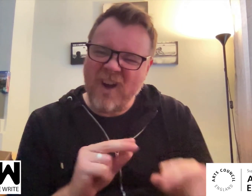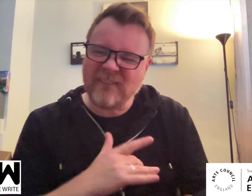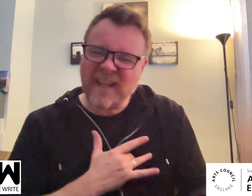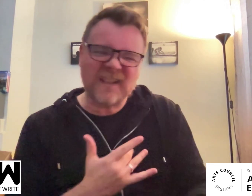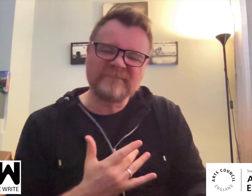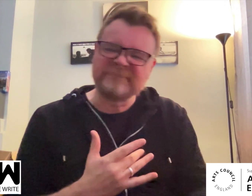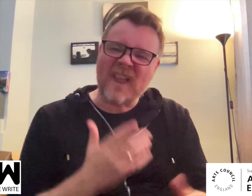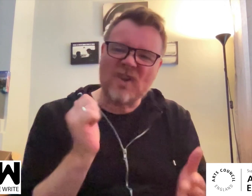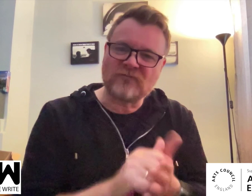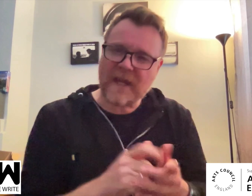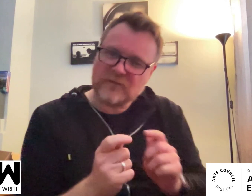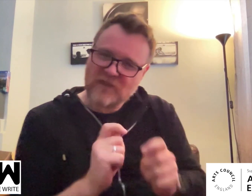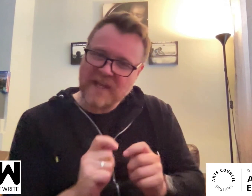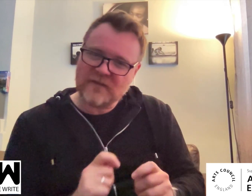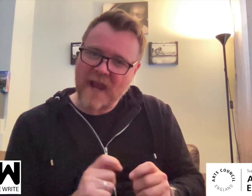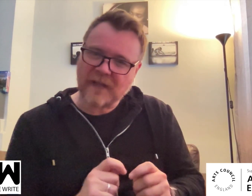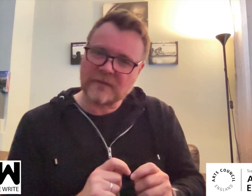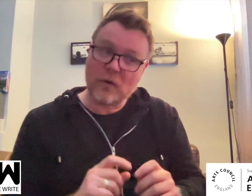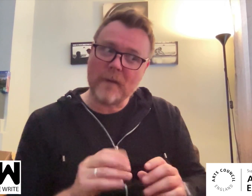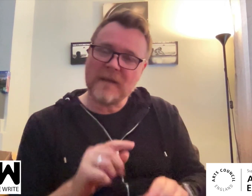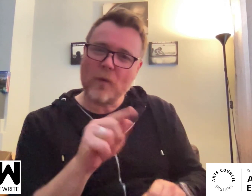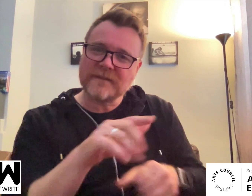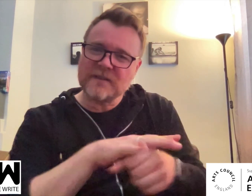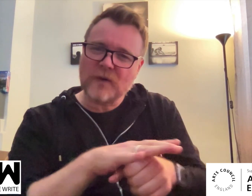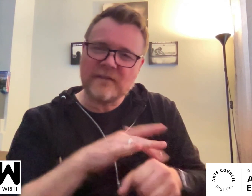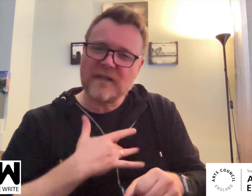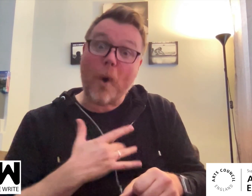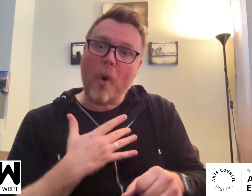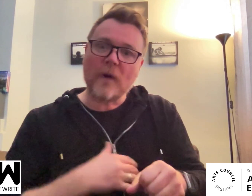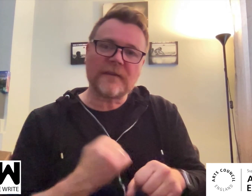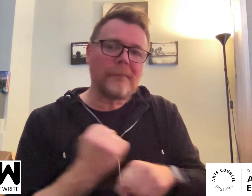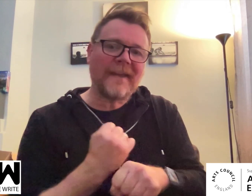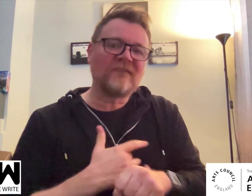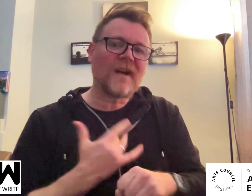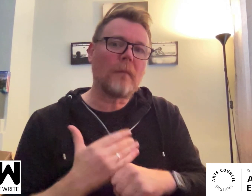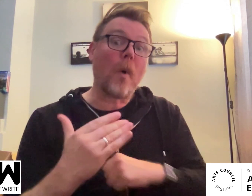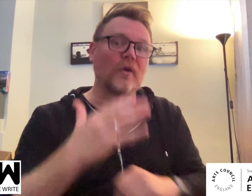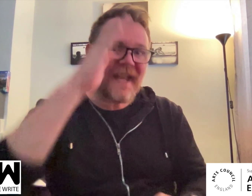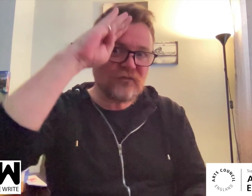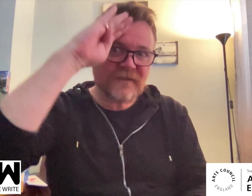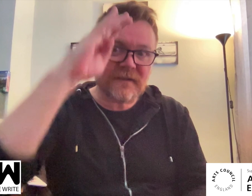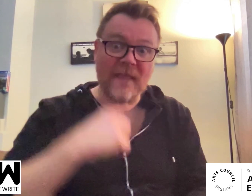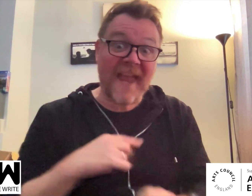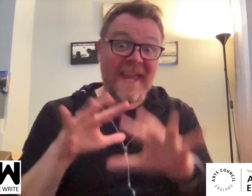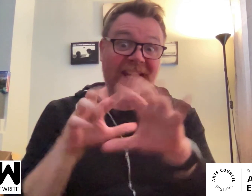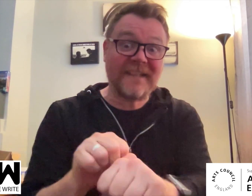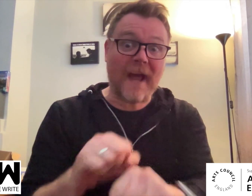dialogue. Feeling like some bits of dialogue just need to be fixed a little bit, or we need to heighten the drama